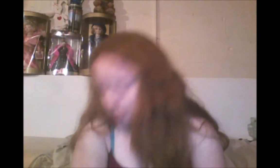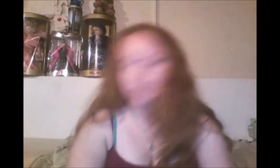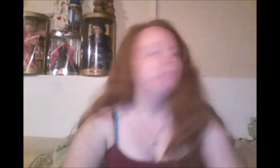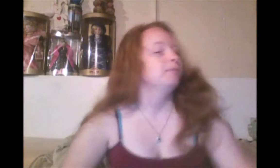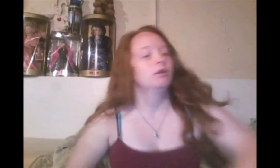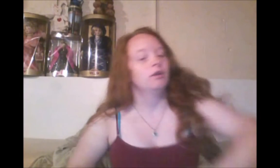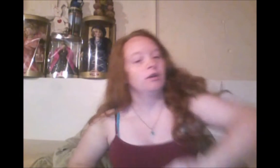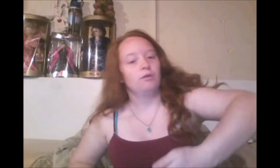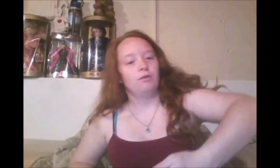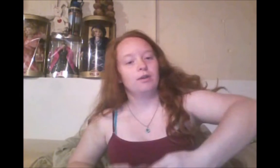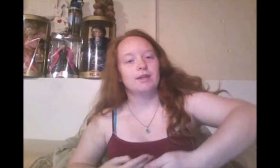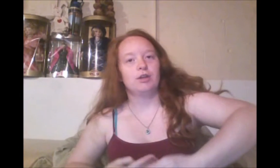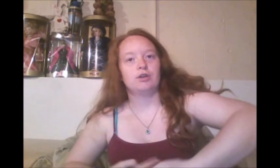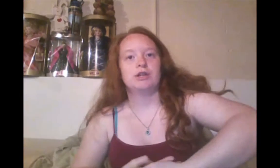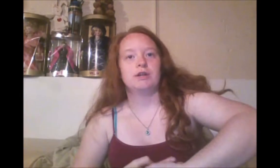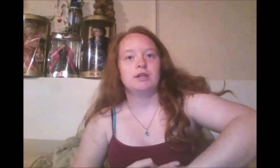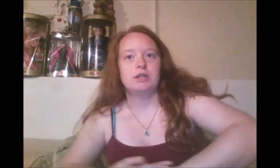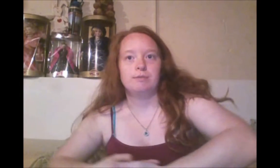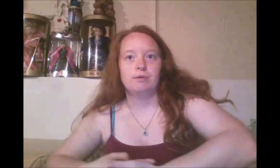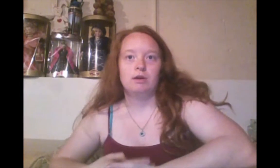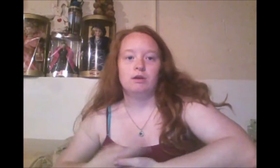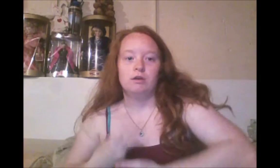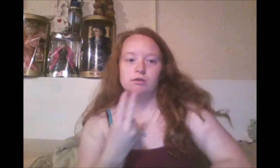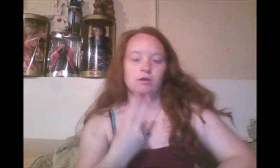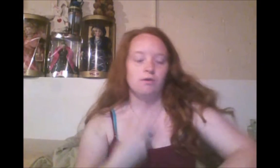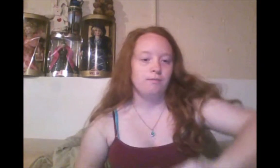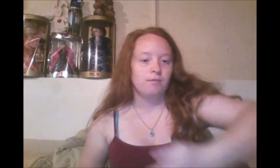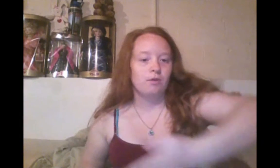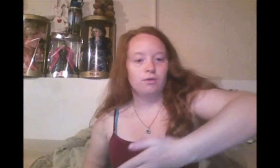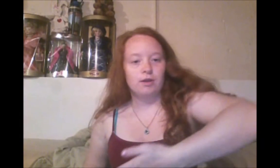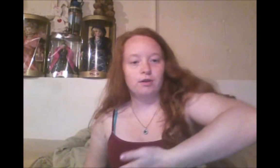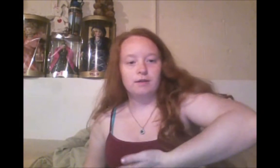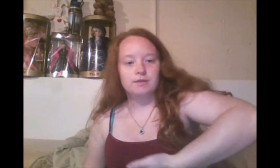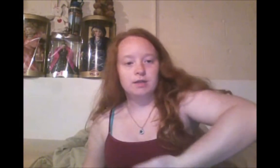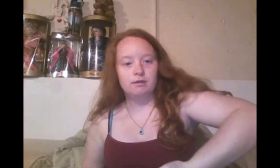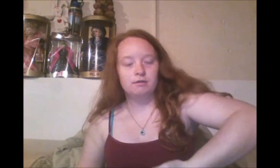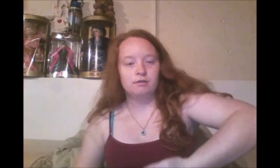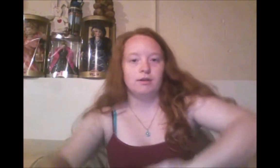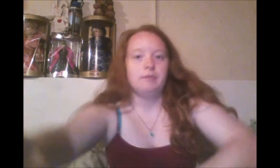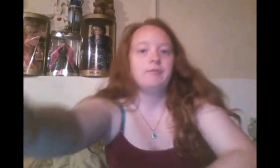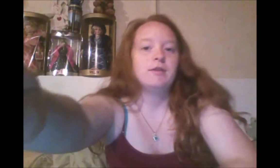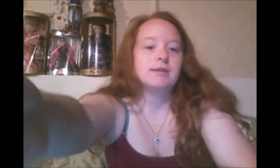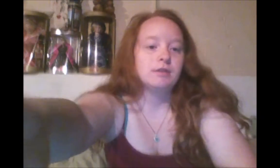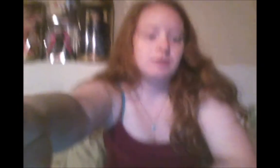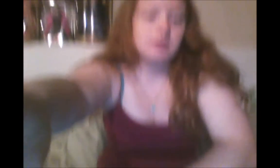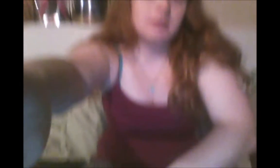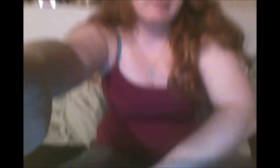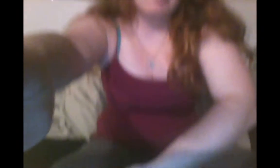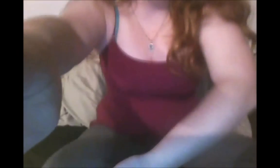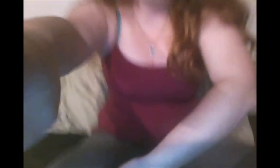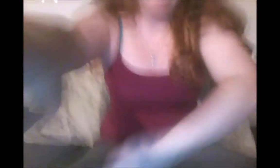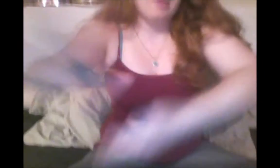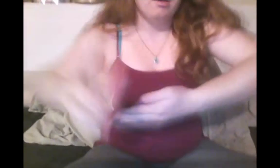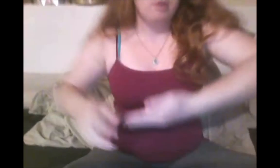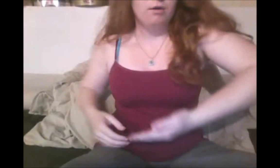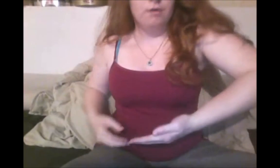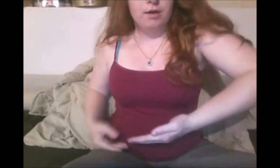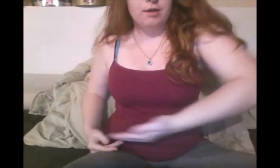Sheep. It's like you're shearing the sheep. So you hold out your left hand. Well, let me move this down so you can see better. Hold out your left